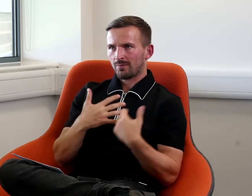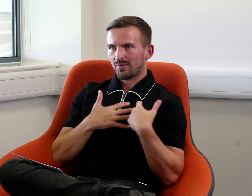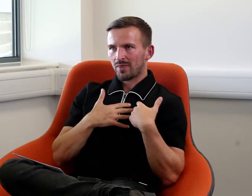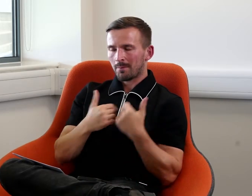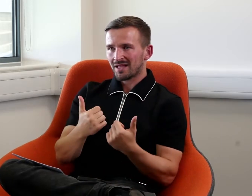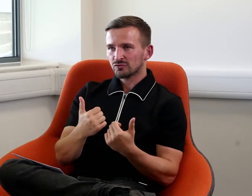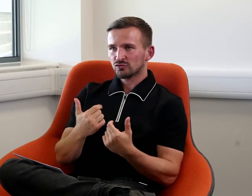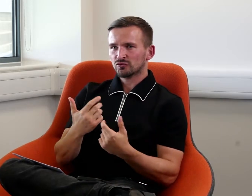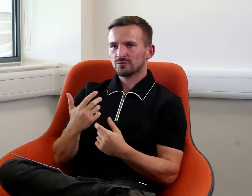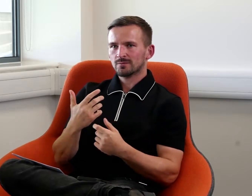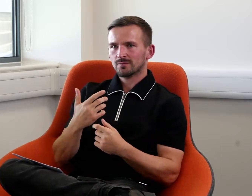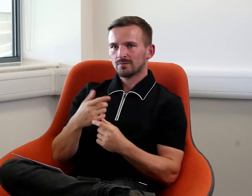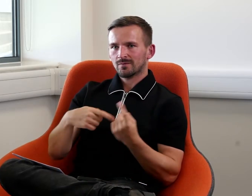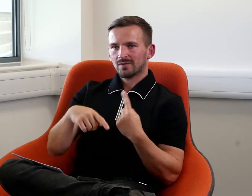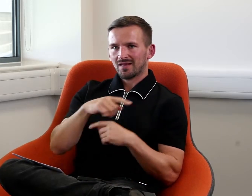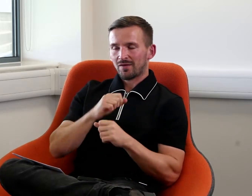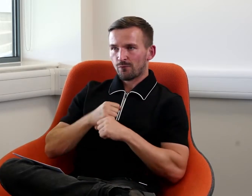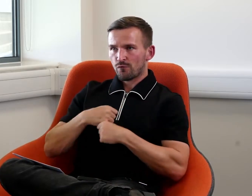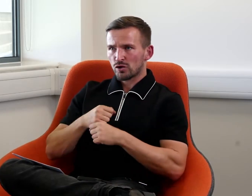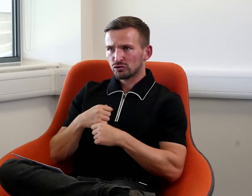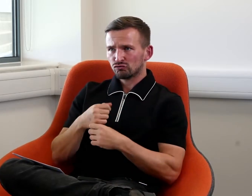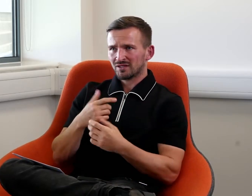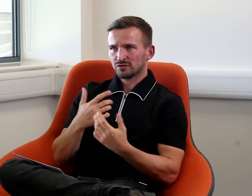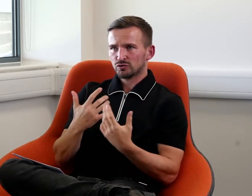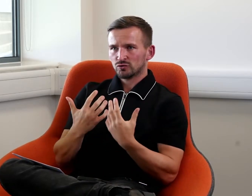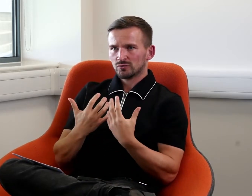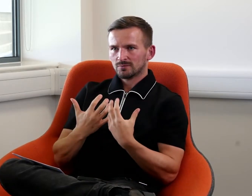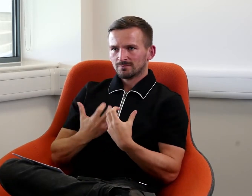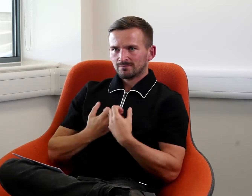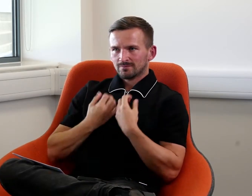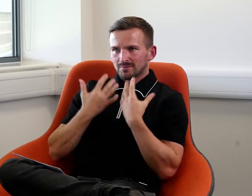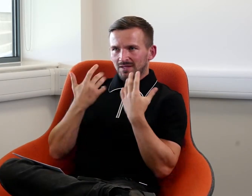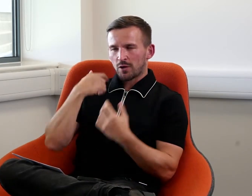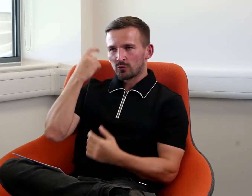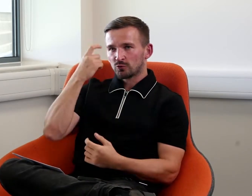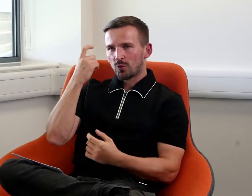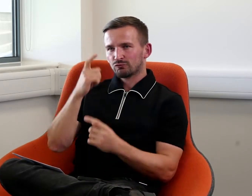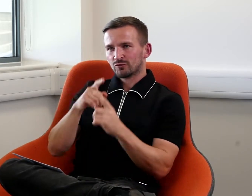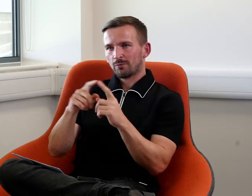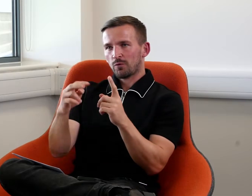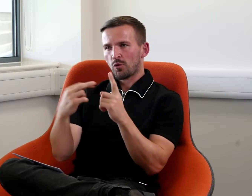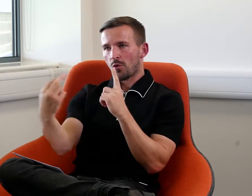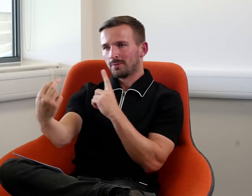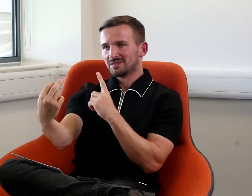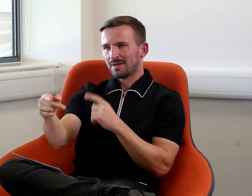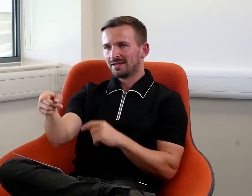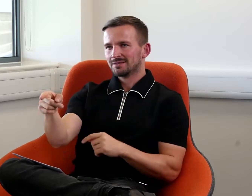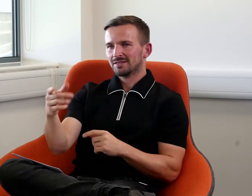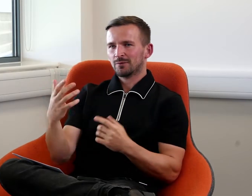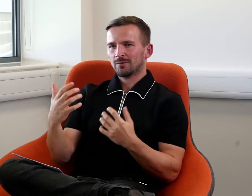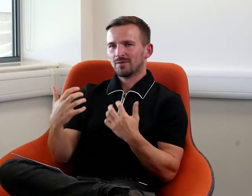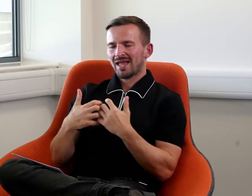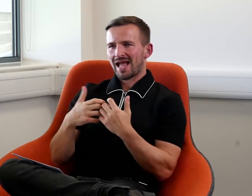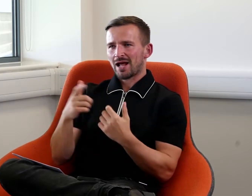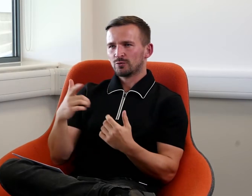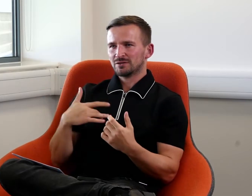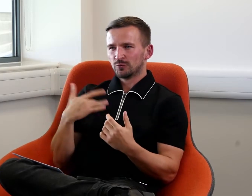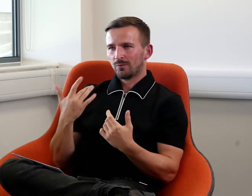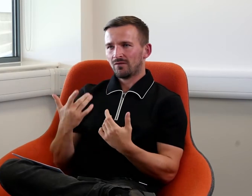there, sorry, and I saw your passion, and you could see the passion of the deaf community, the struggles of the deaf community, and I suppose being there and